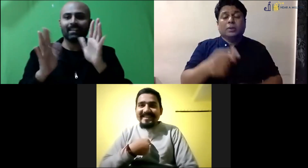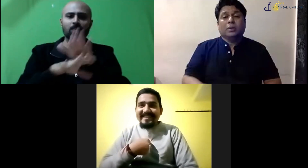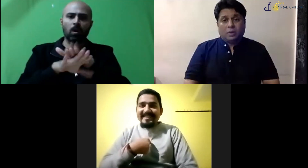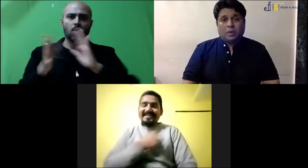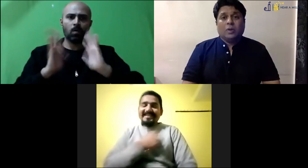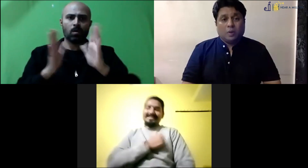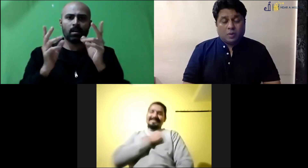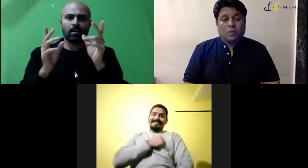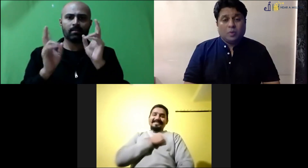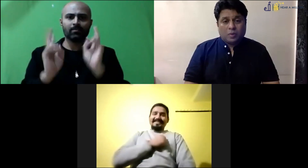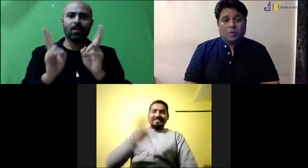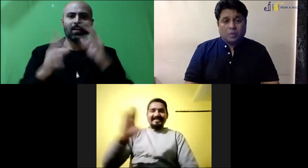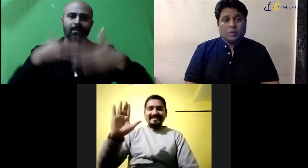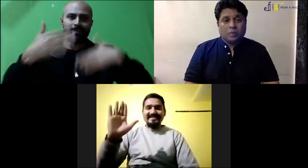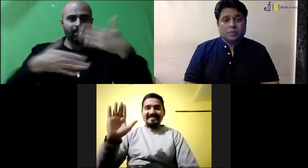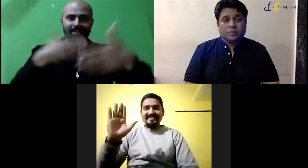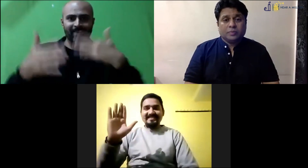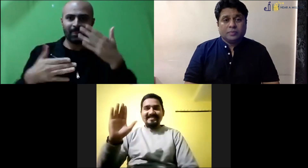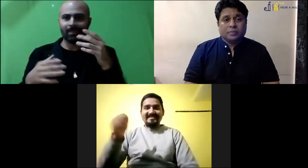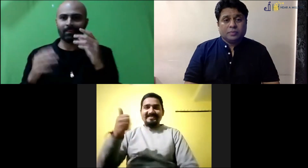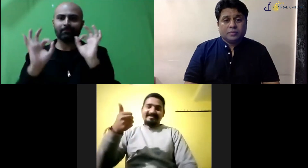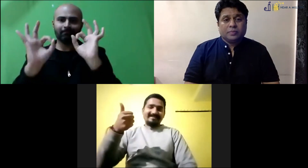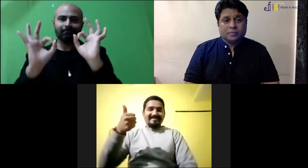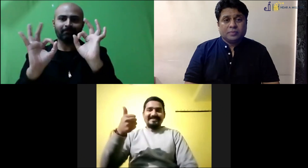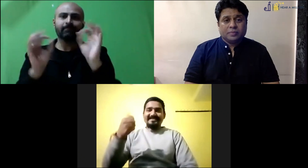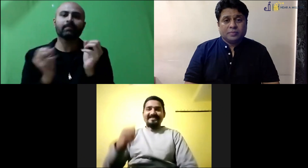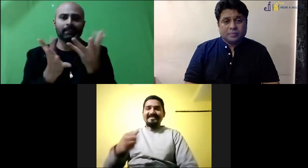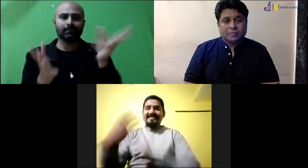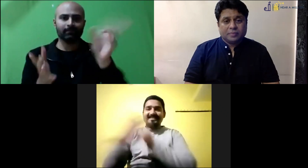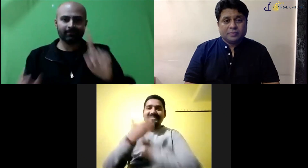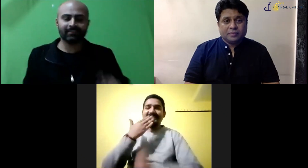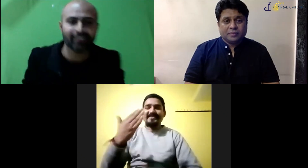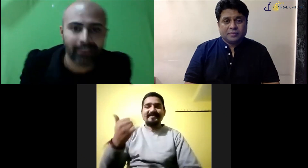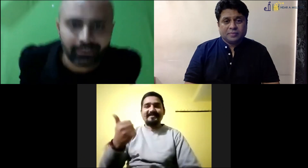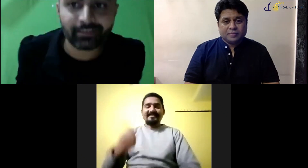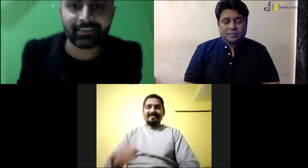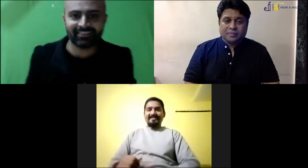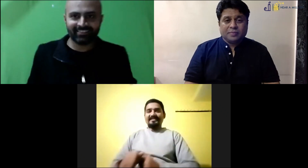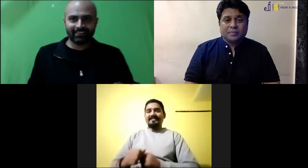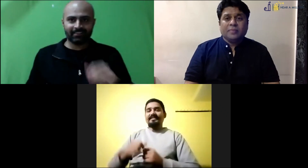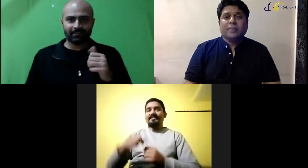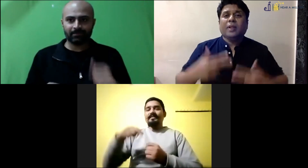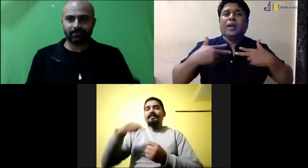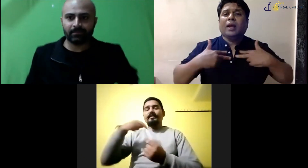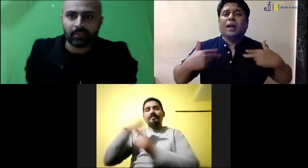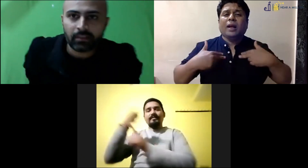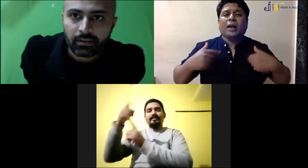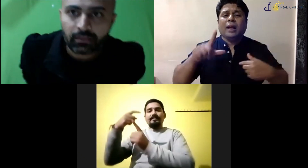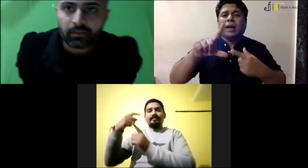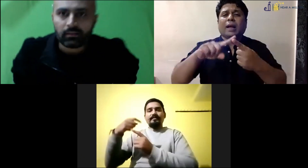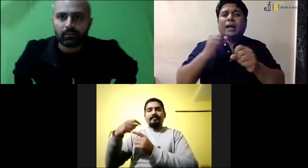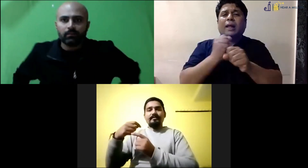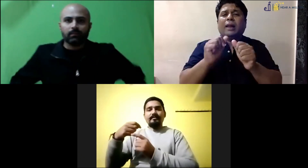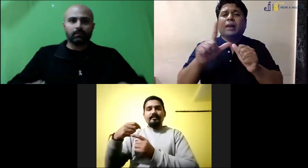Yeah. Could you go a little slower, please? Because the interpreter has to voice. Yeah. Okay. Thank you for letting me know.